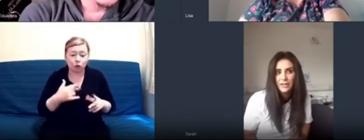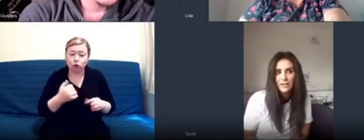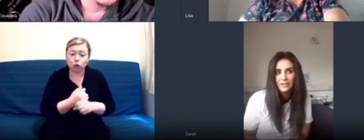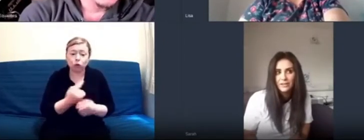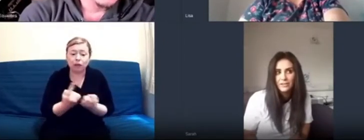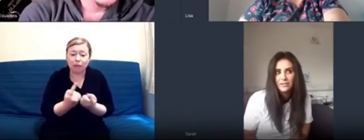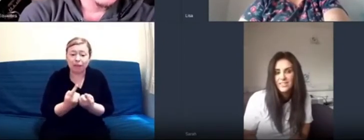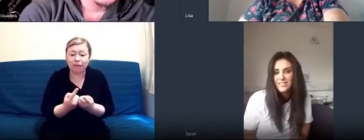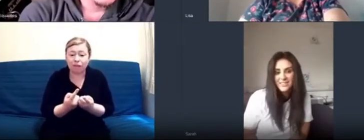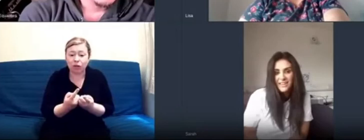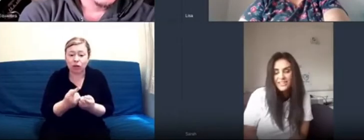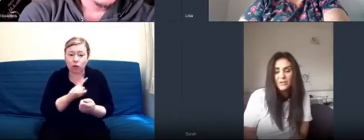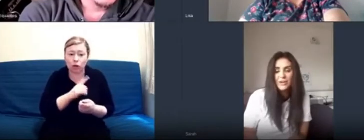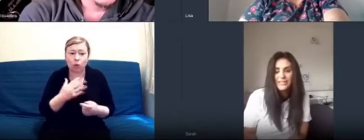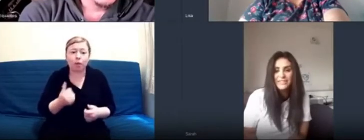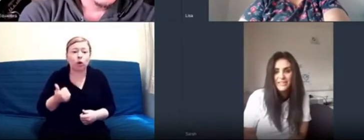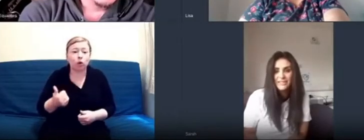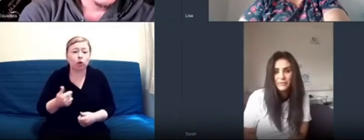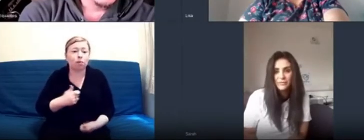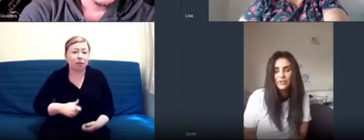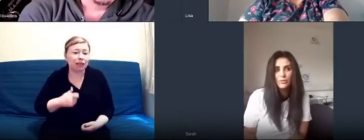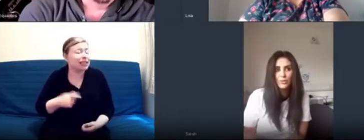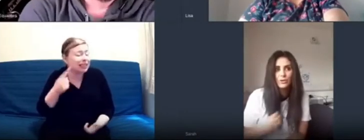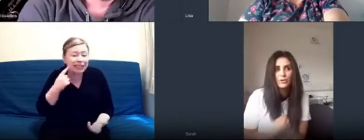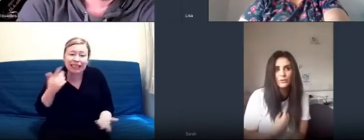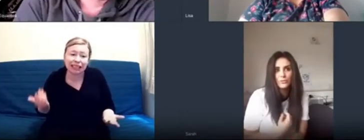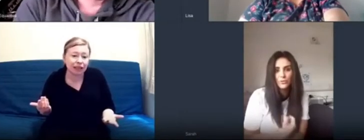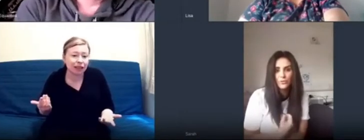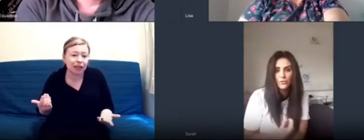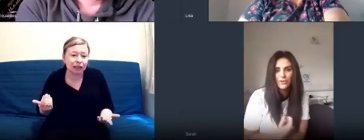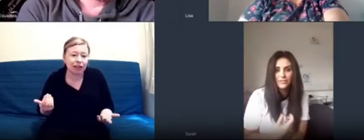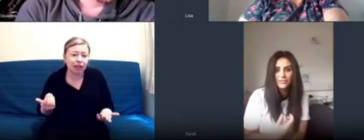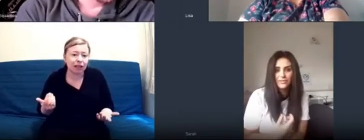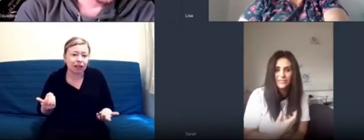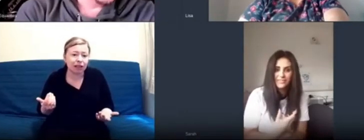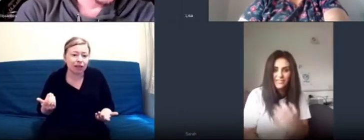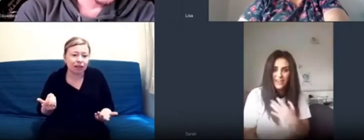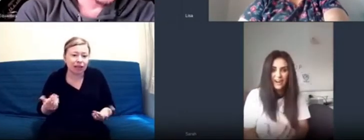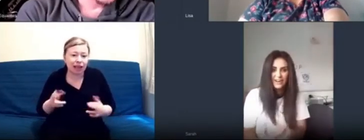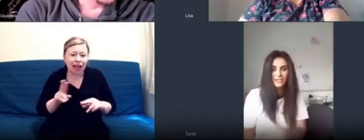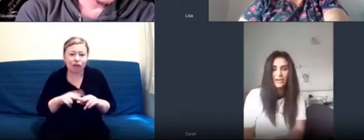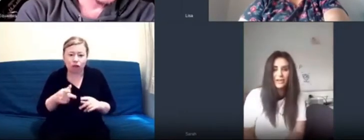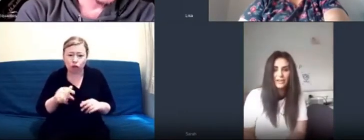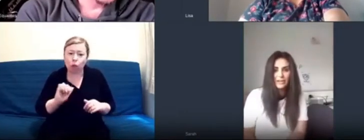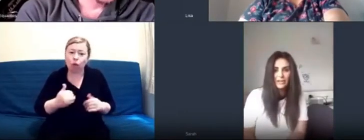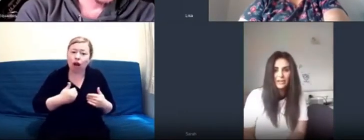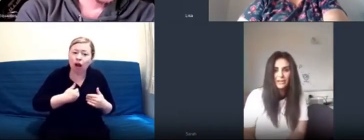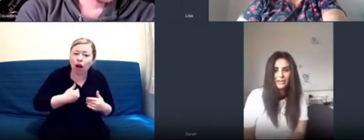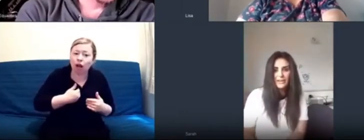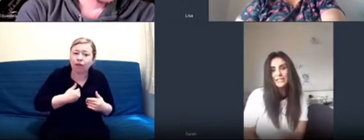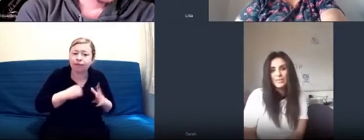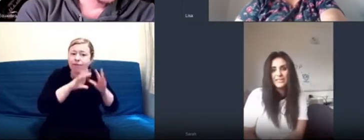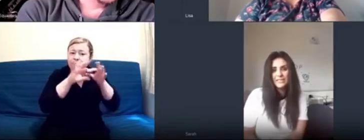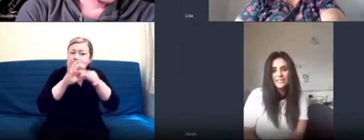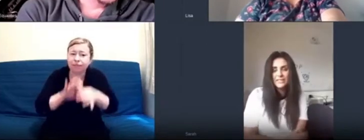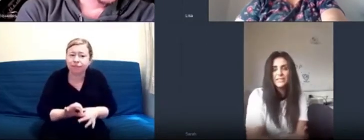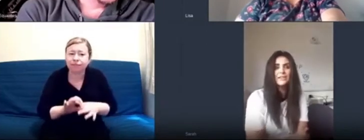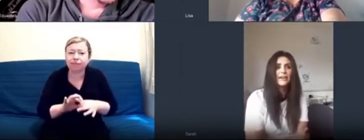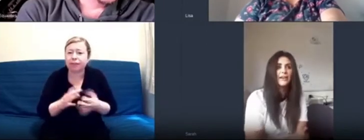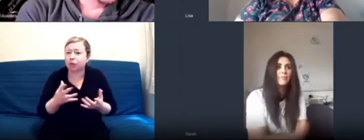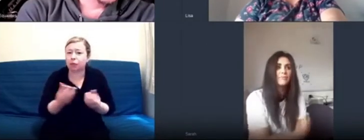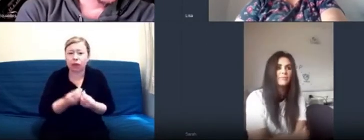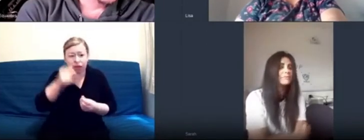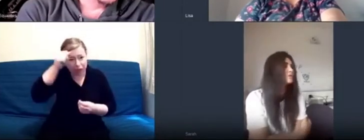person, it's actually quite easy. If you can put your open heart into it and